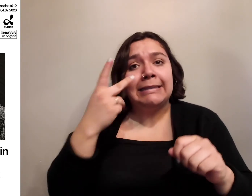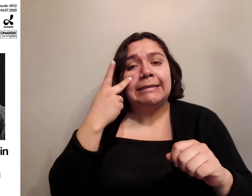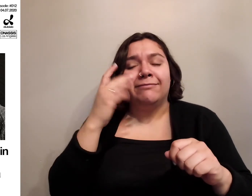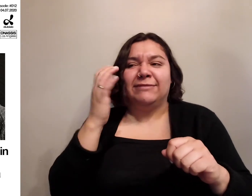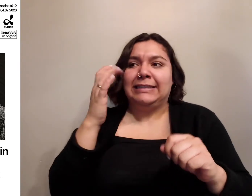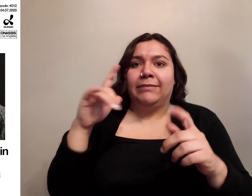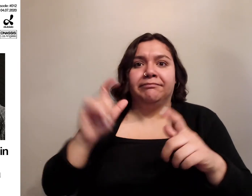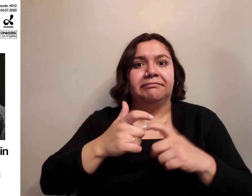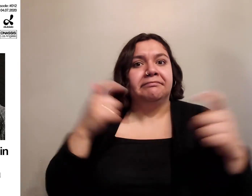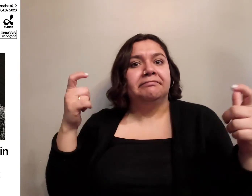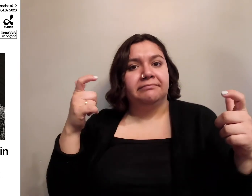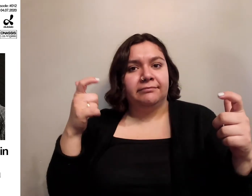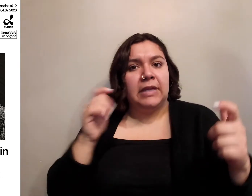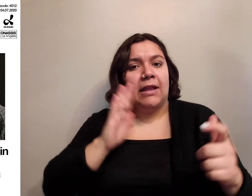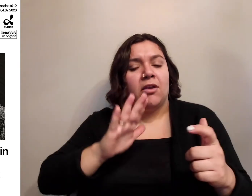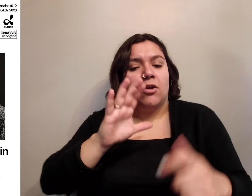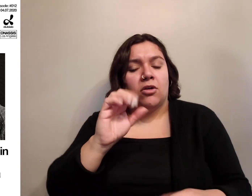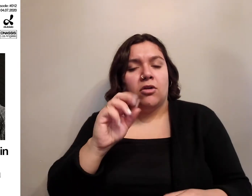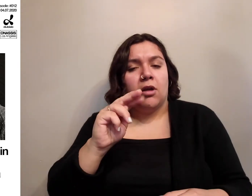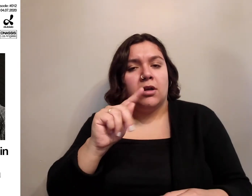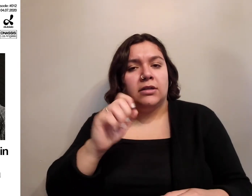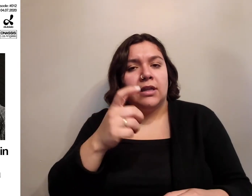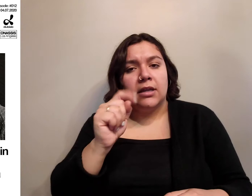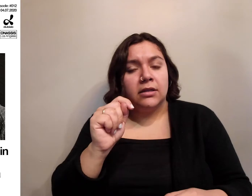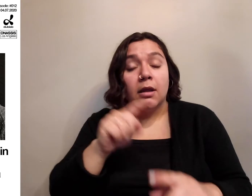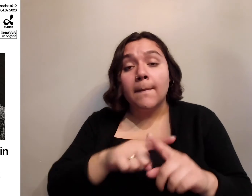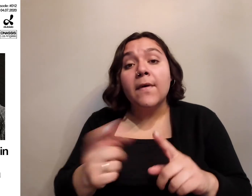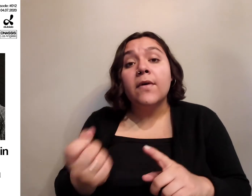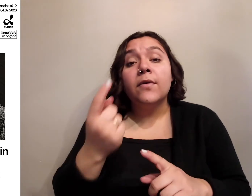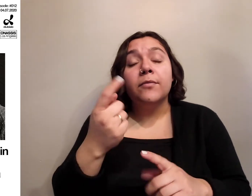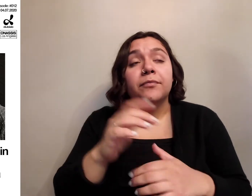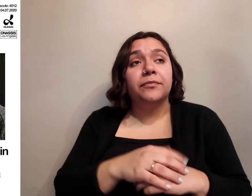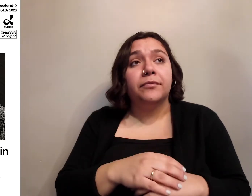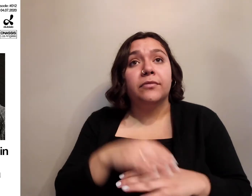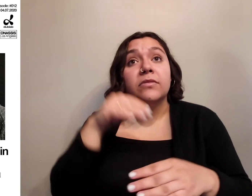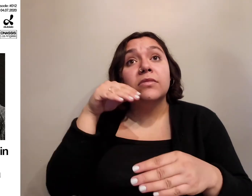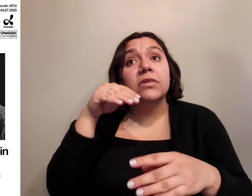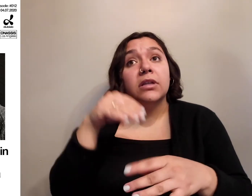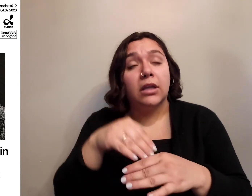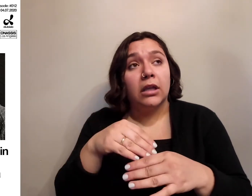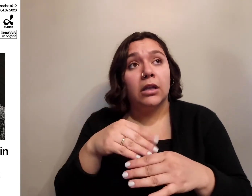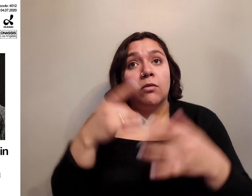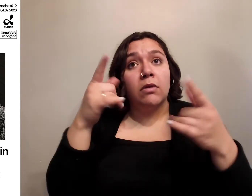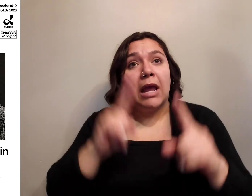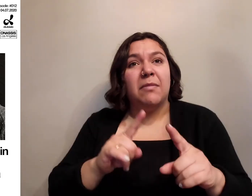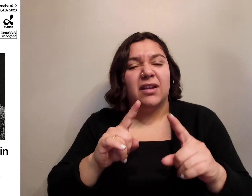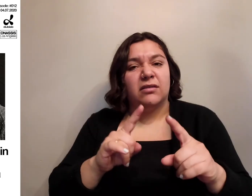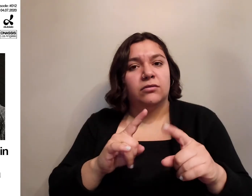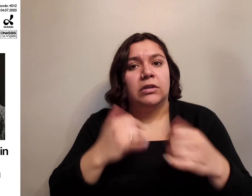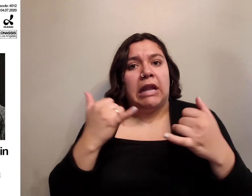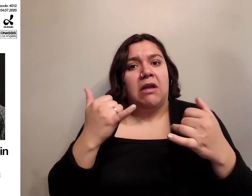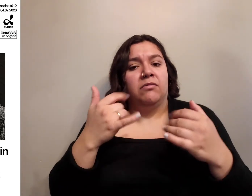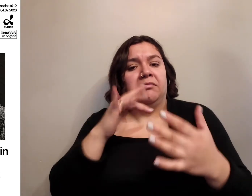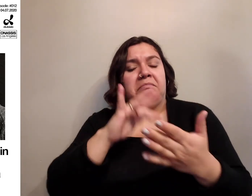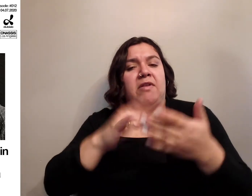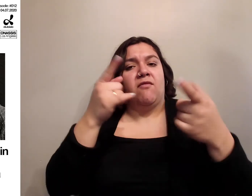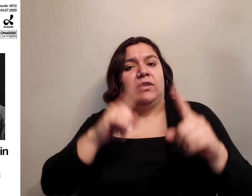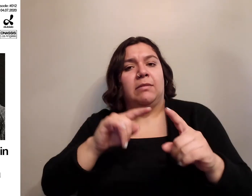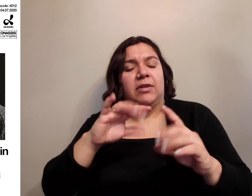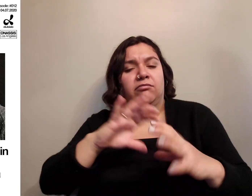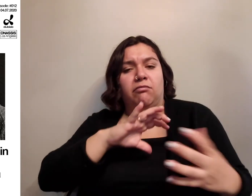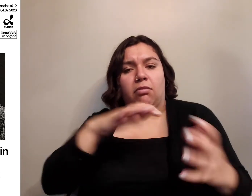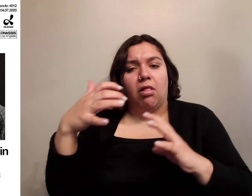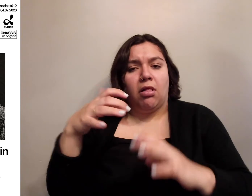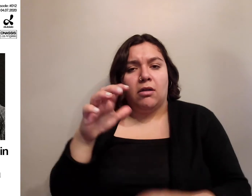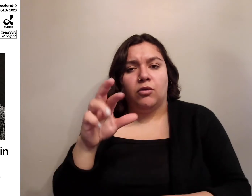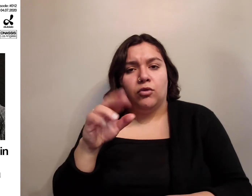large in their context, but in the midst of this crisis, the